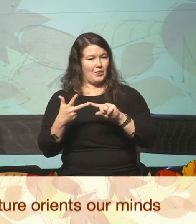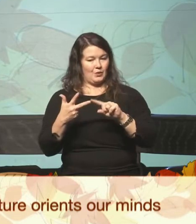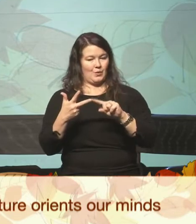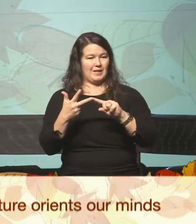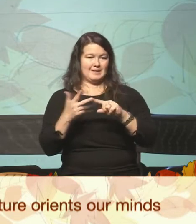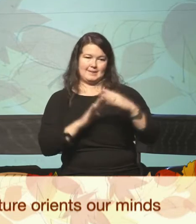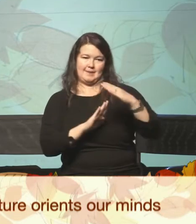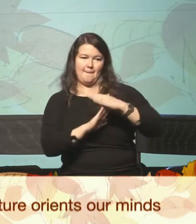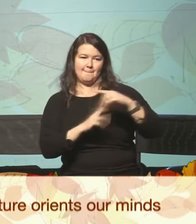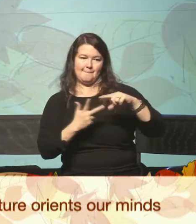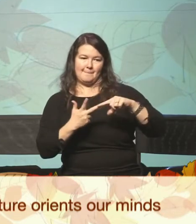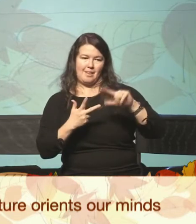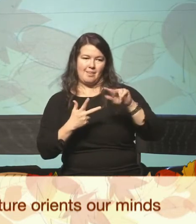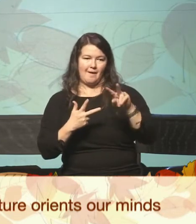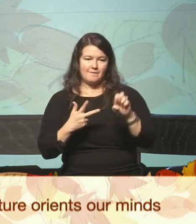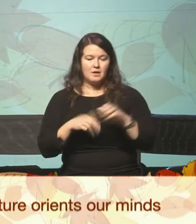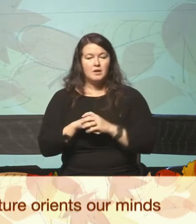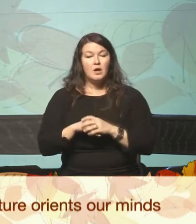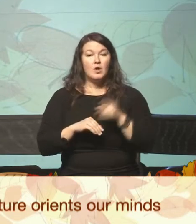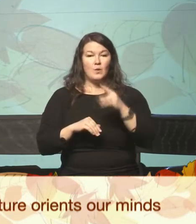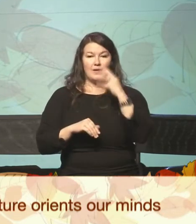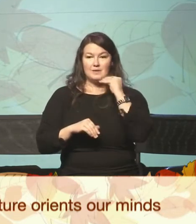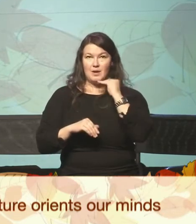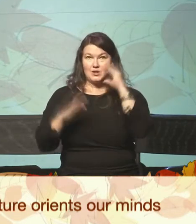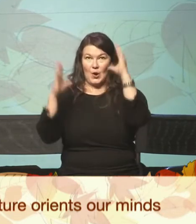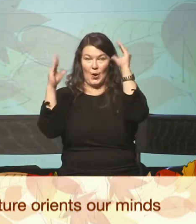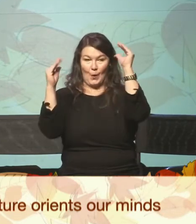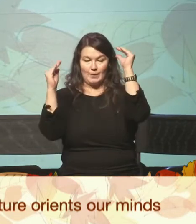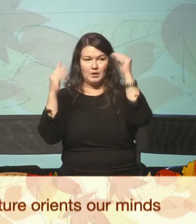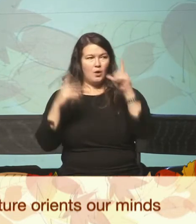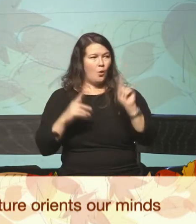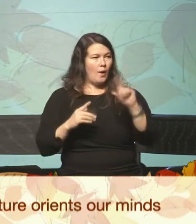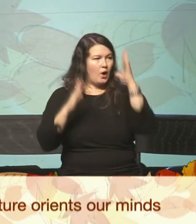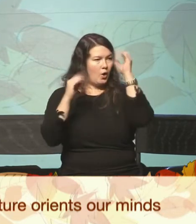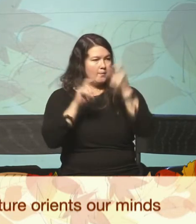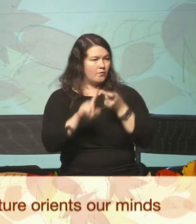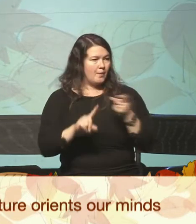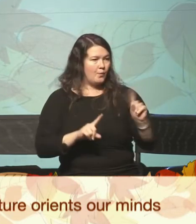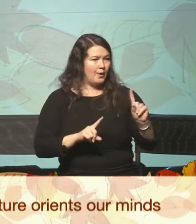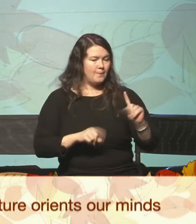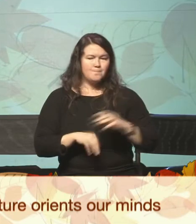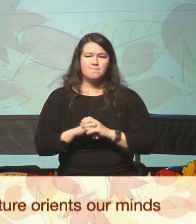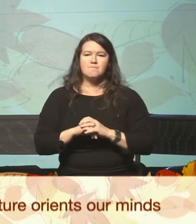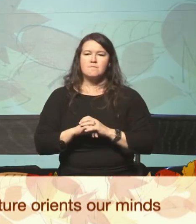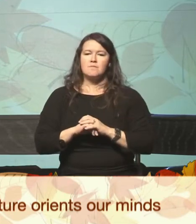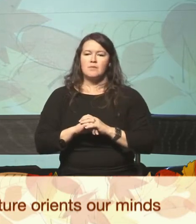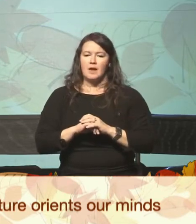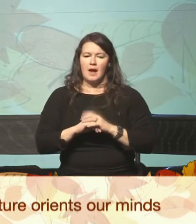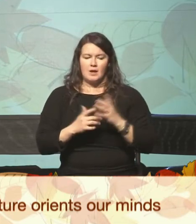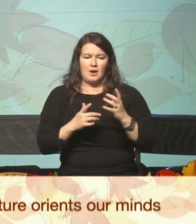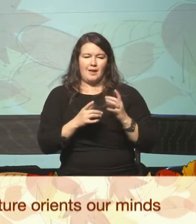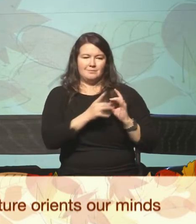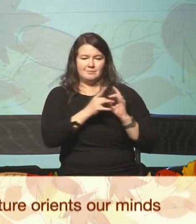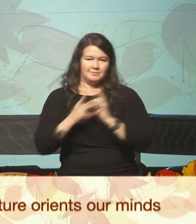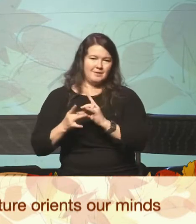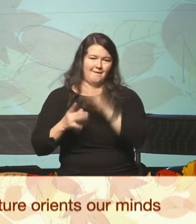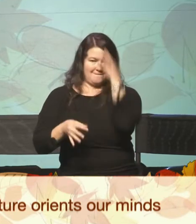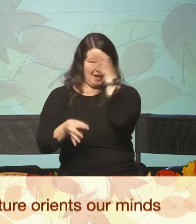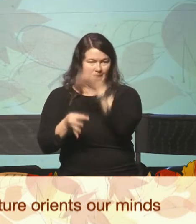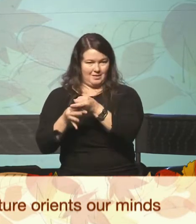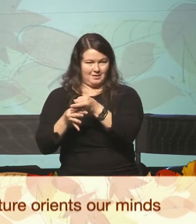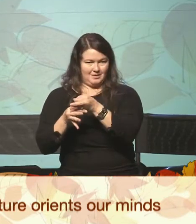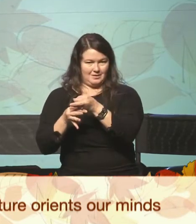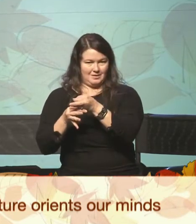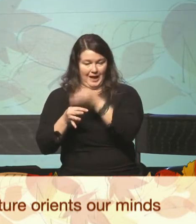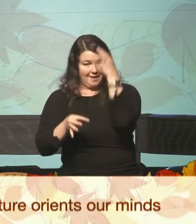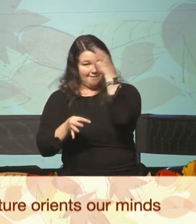this way. You experience hope. You go, where does that hope come from? It brings us to a place of faith, and faith is constantly about learning how